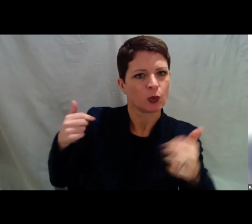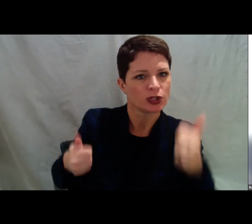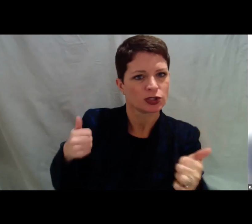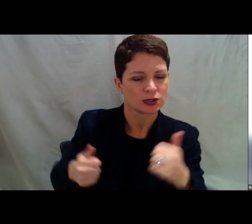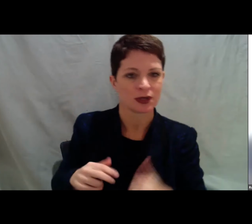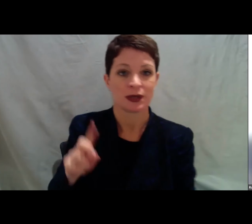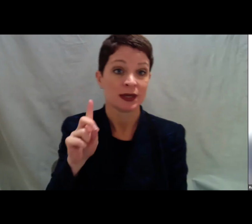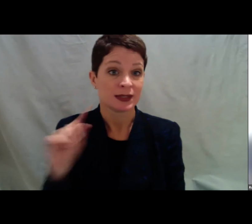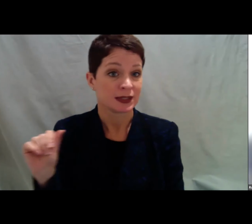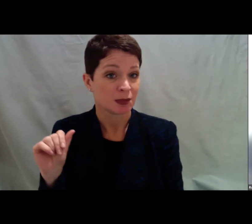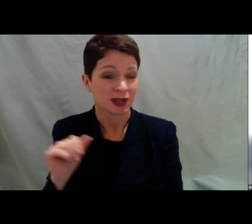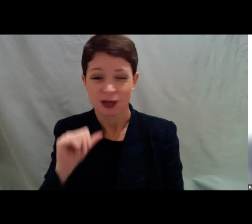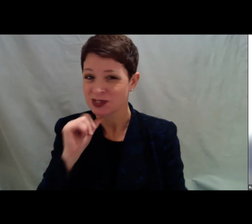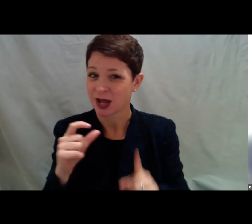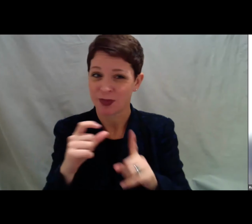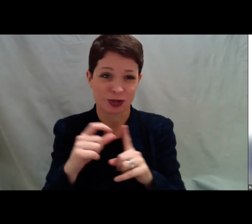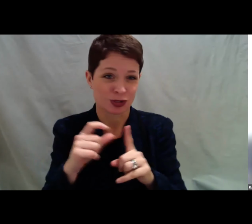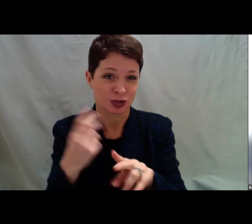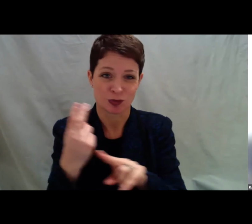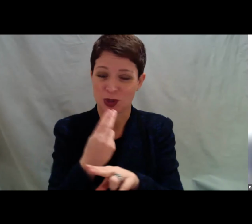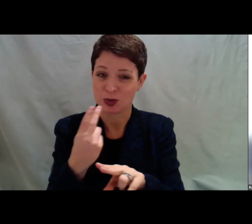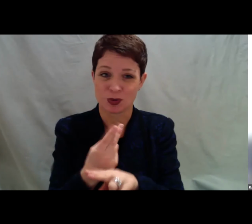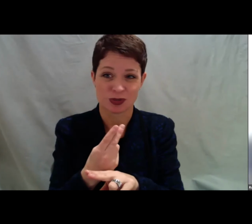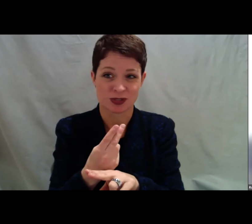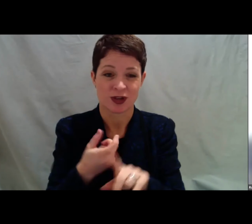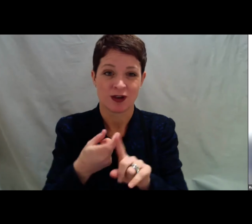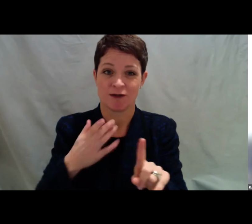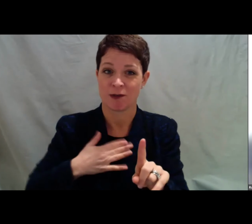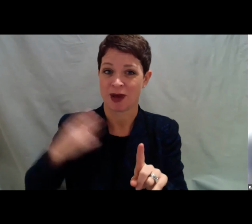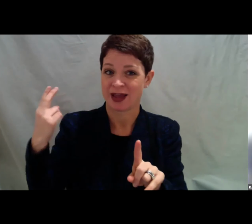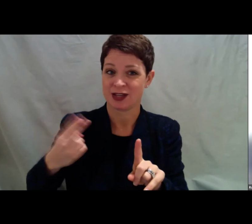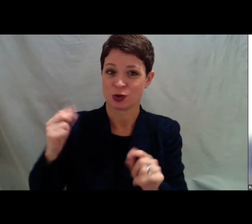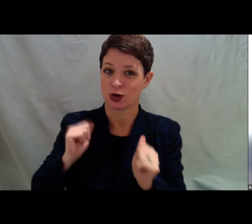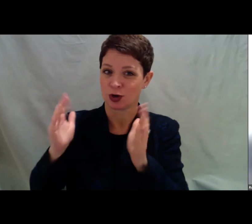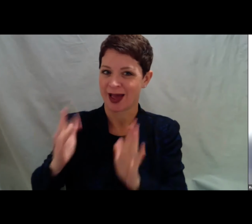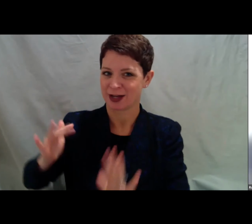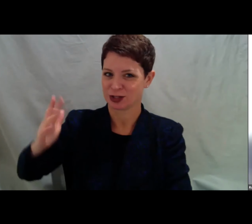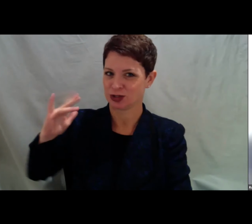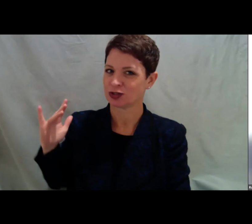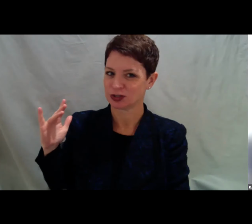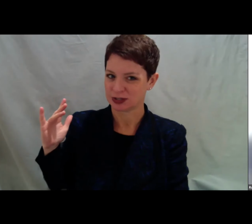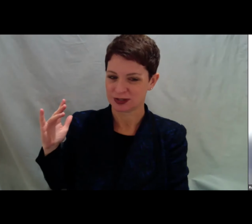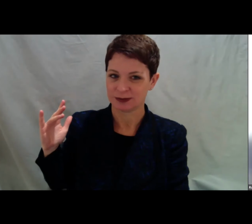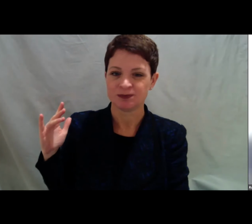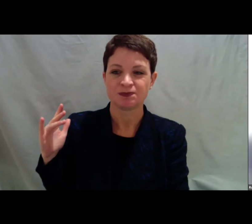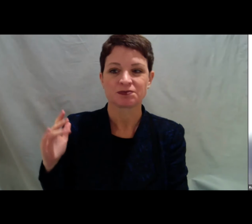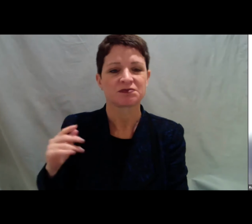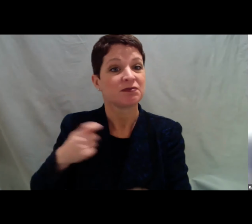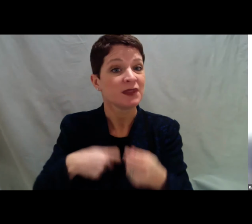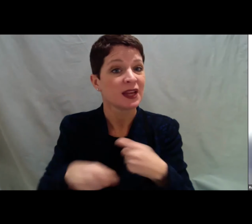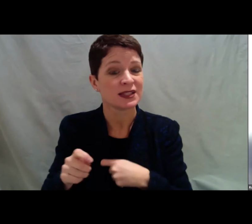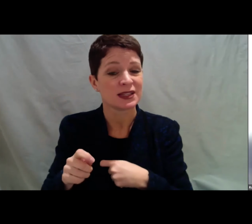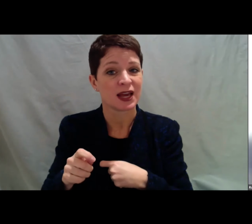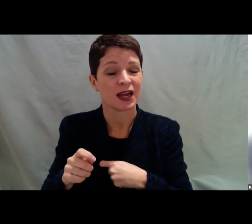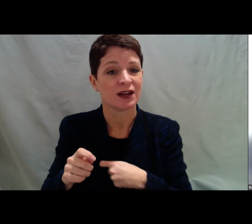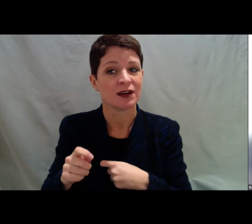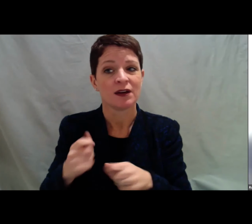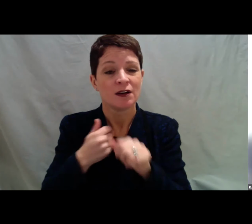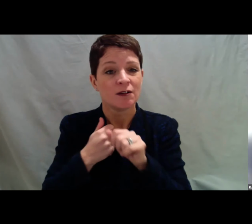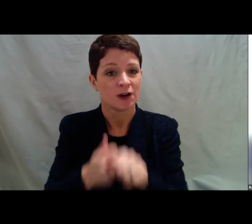Disability was not the term used by my historical actors. Instead, heeding the call